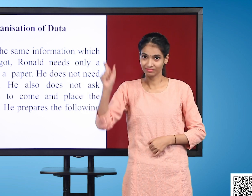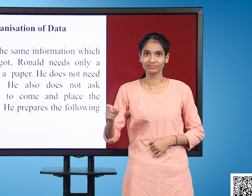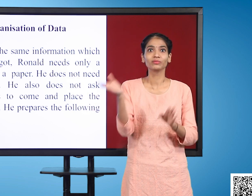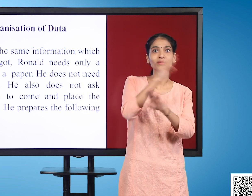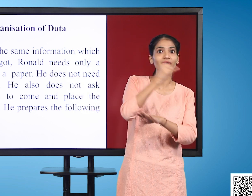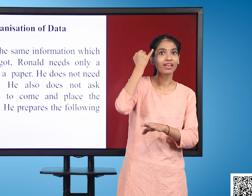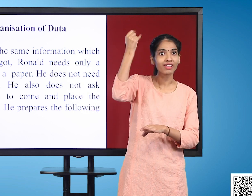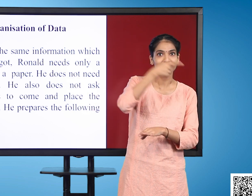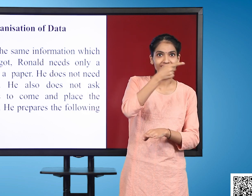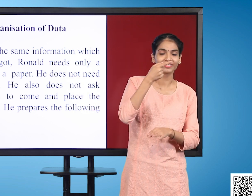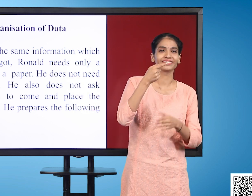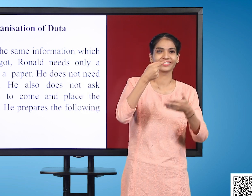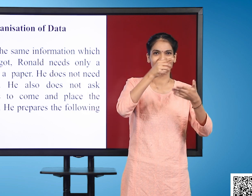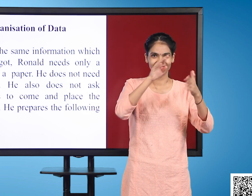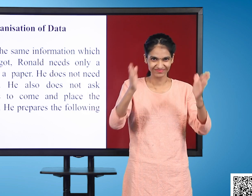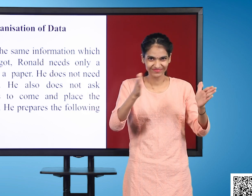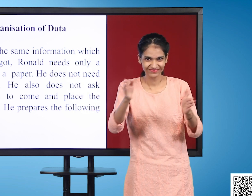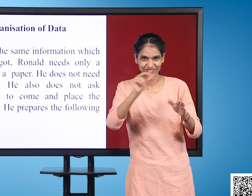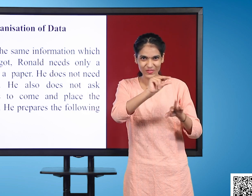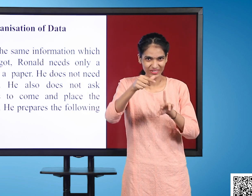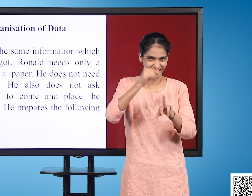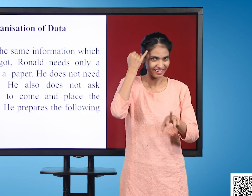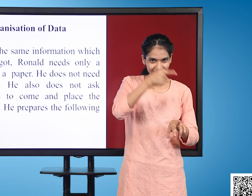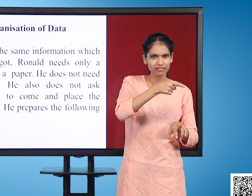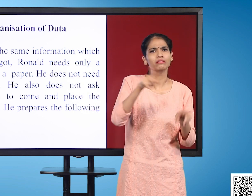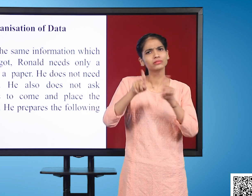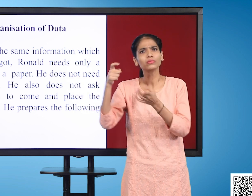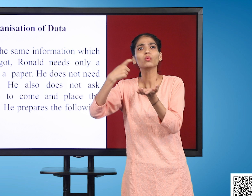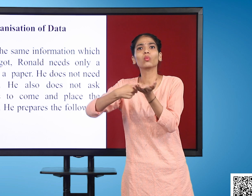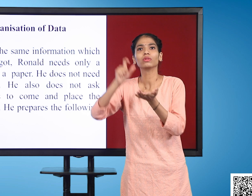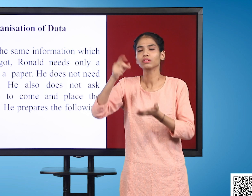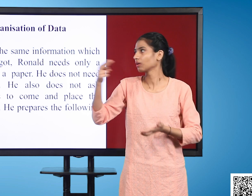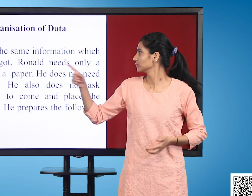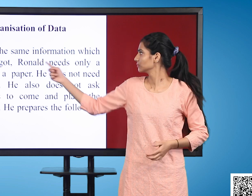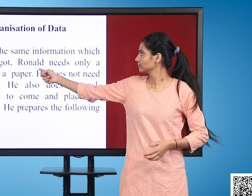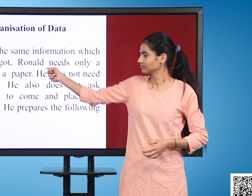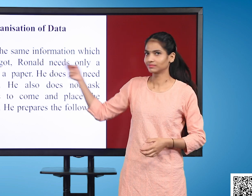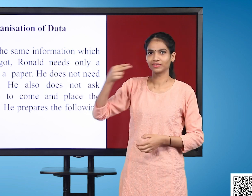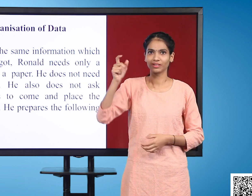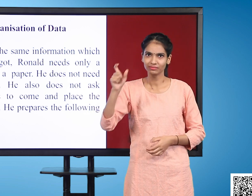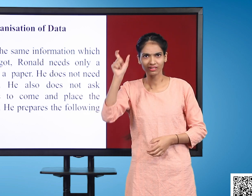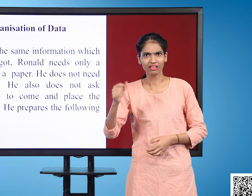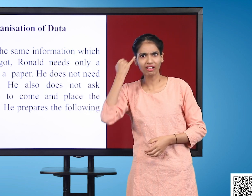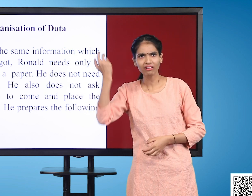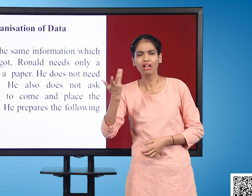and a paper. He does not need pebbles. He also does not ask students to come and place the